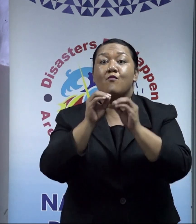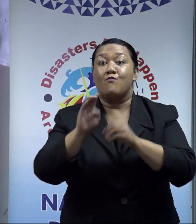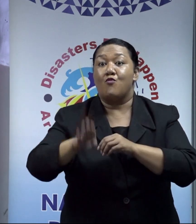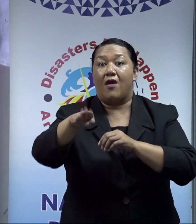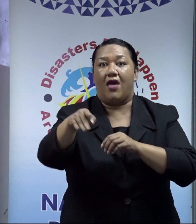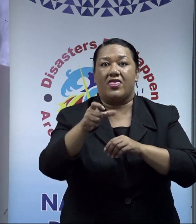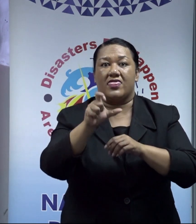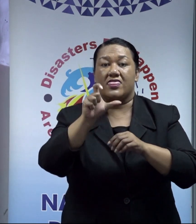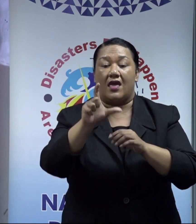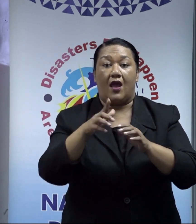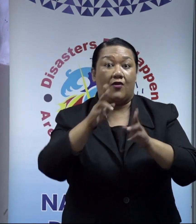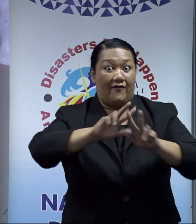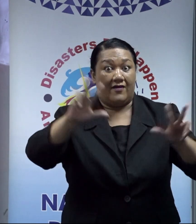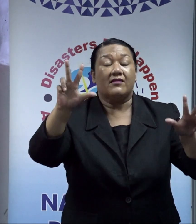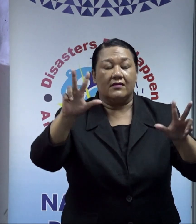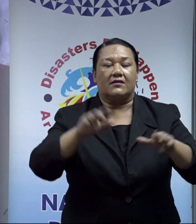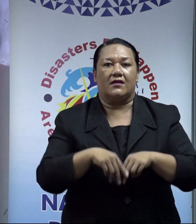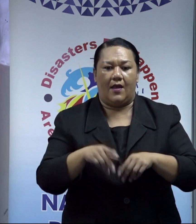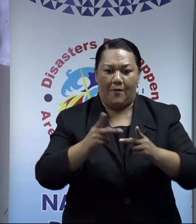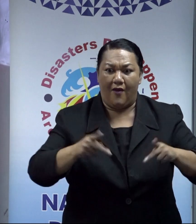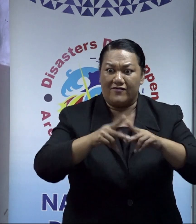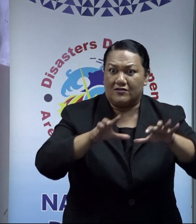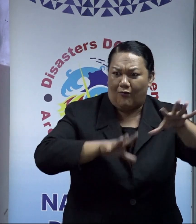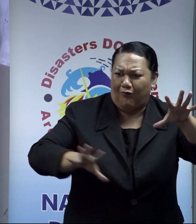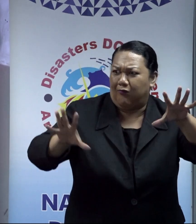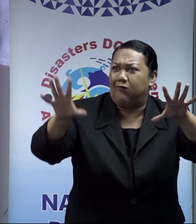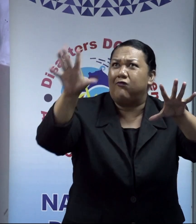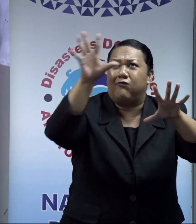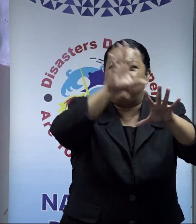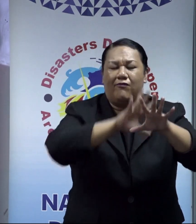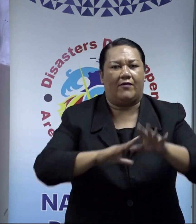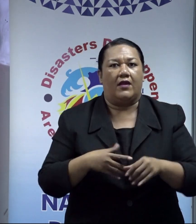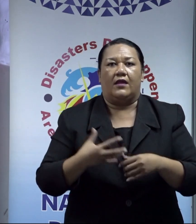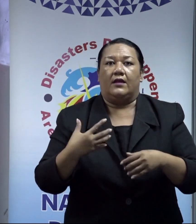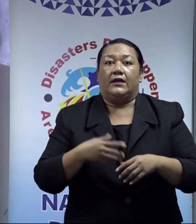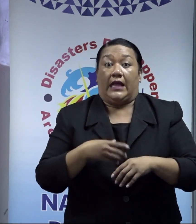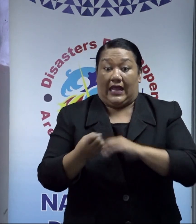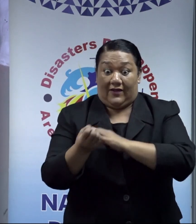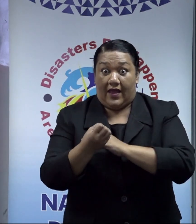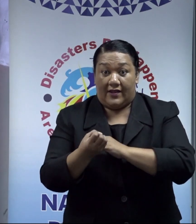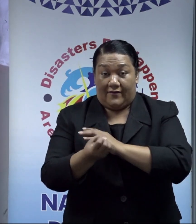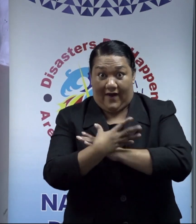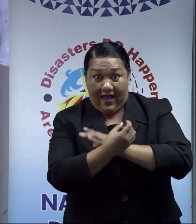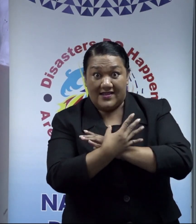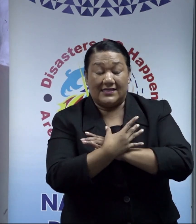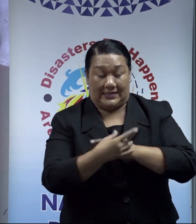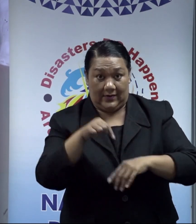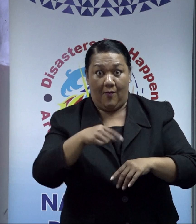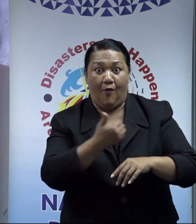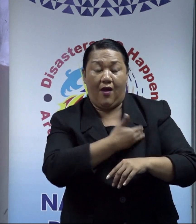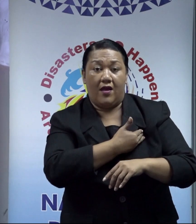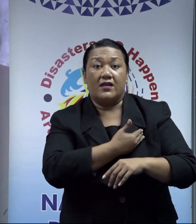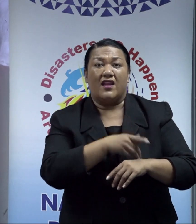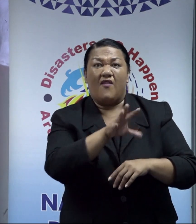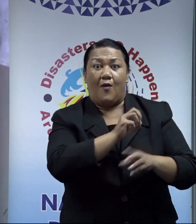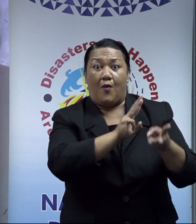the Kaunrave province. The Fiji Met has also advised that as of this morning, most rivers have already reached